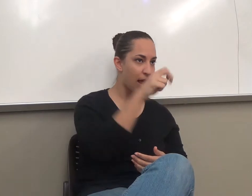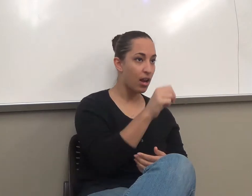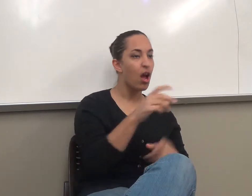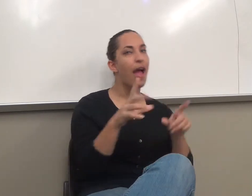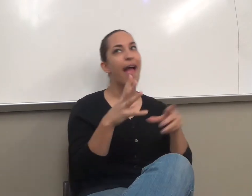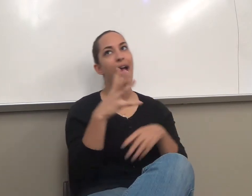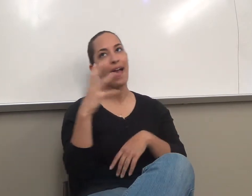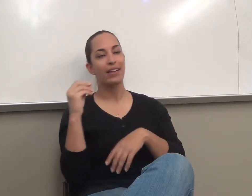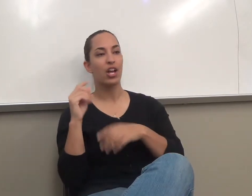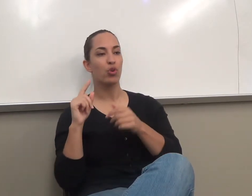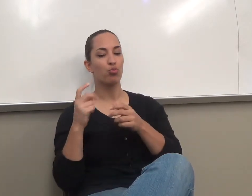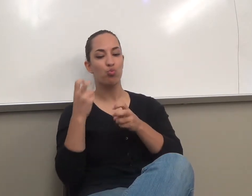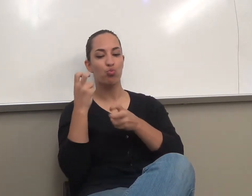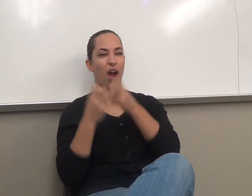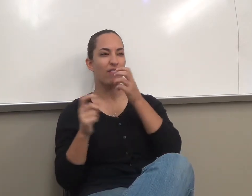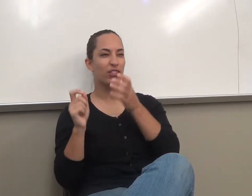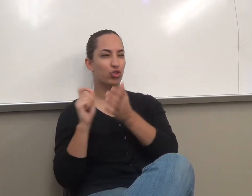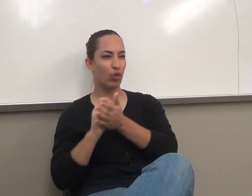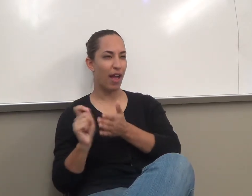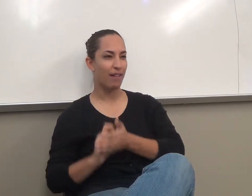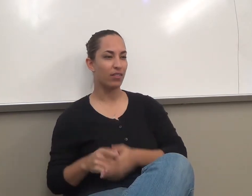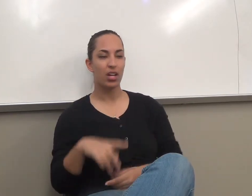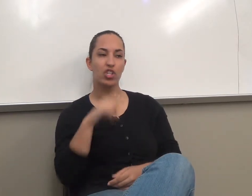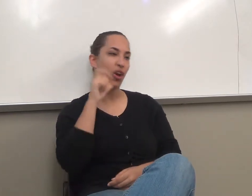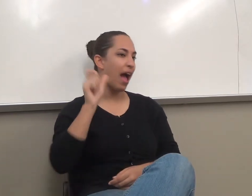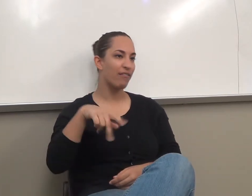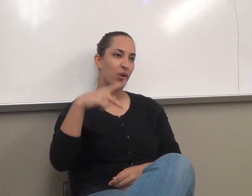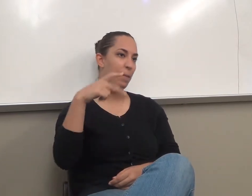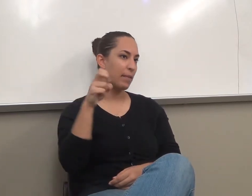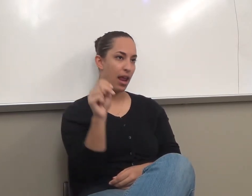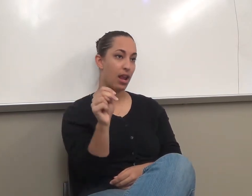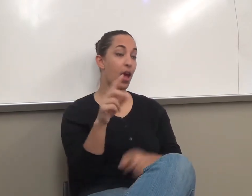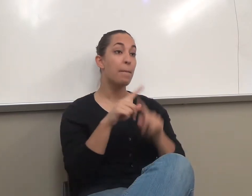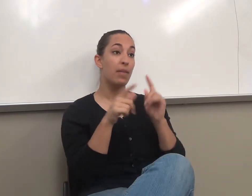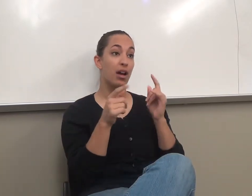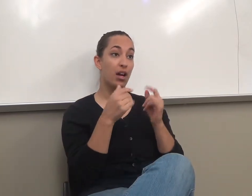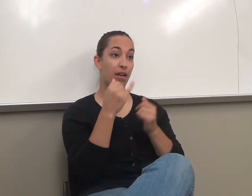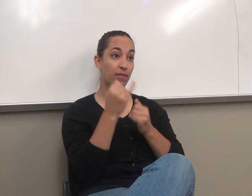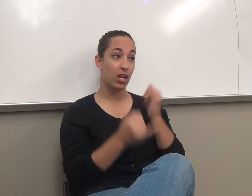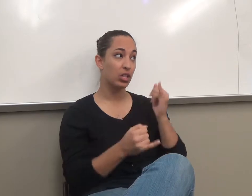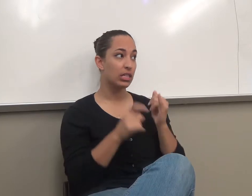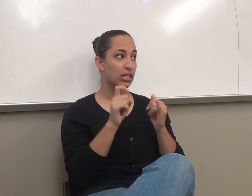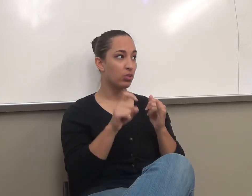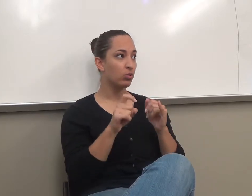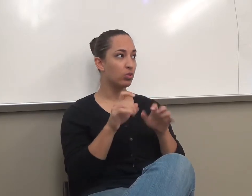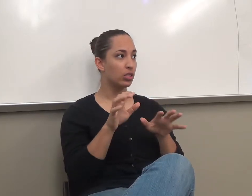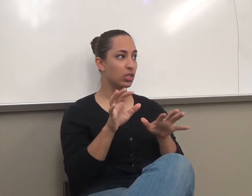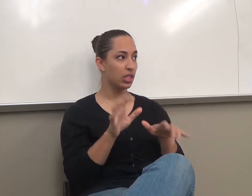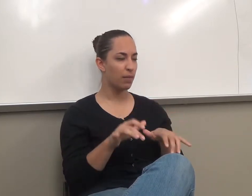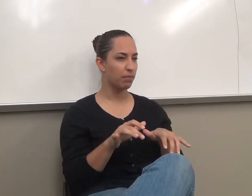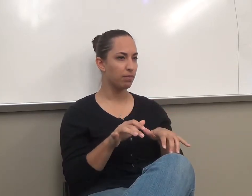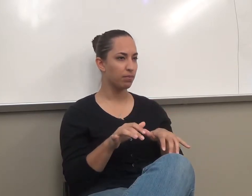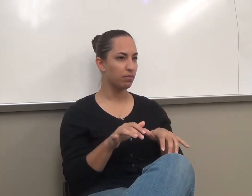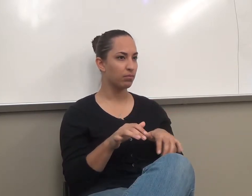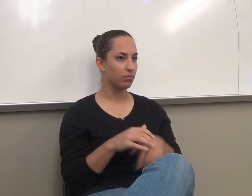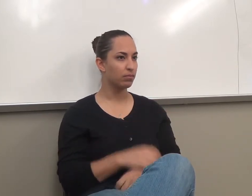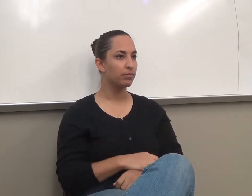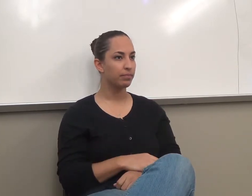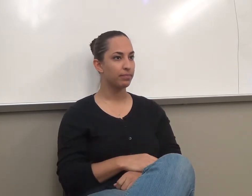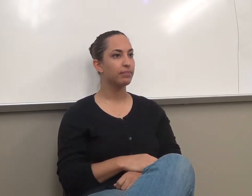do that. the rough Yeah, drafts can be in you do pencil? those in pencil, that's fine. Okay, But your cool. draft has to be titled. Okay, cool. Okay? Okay? If you